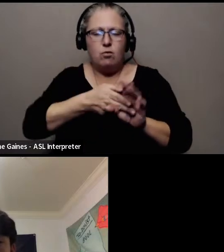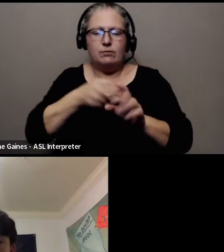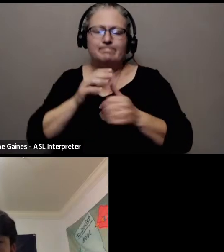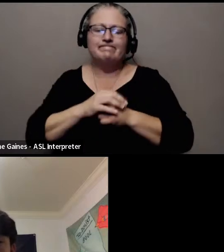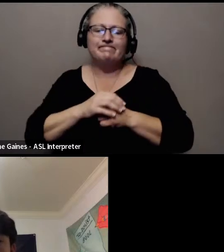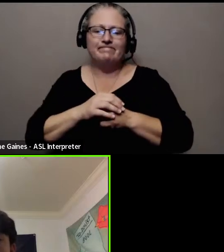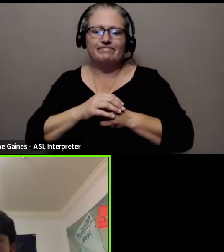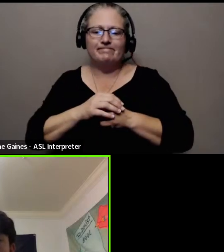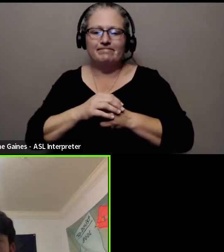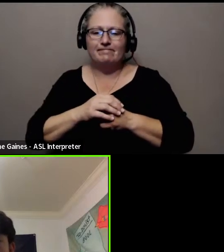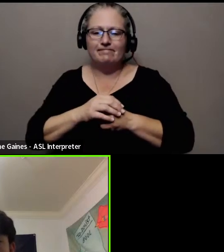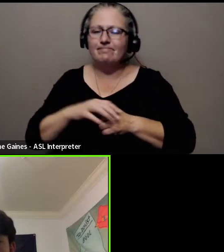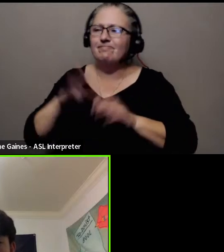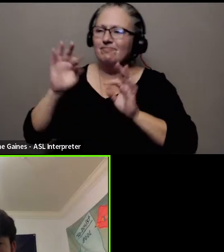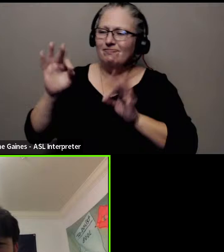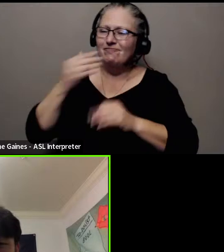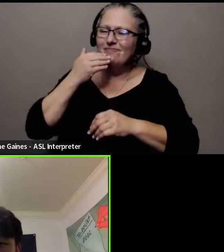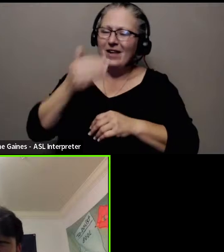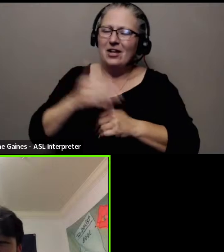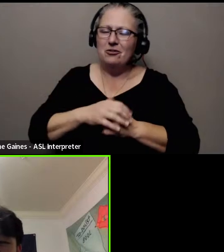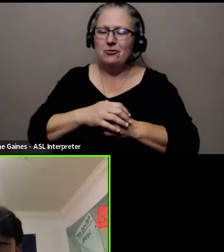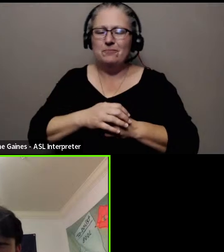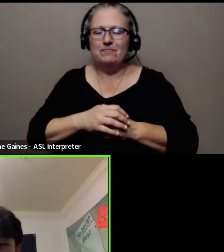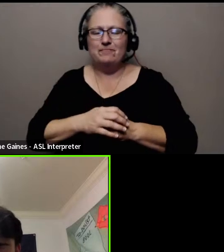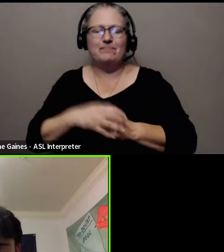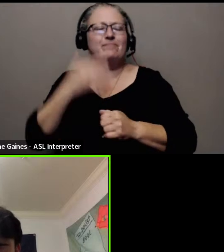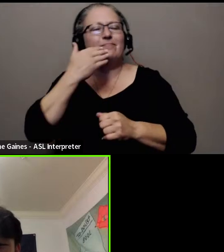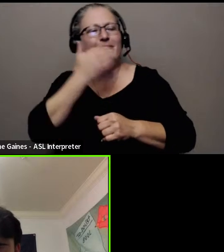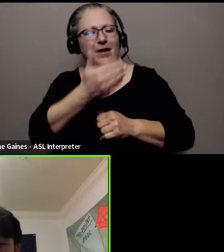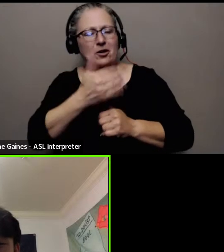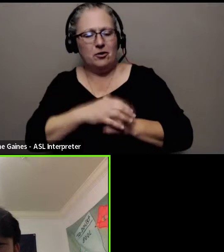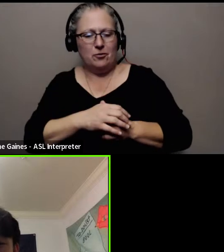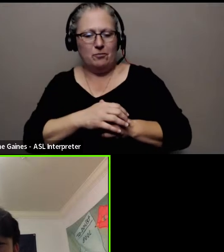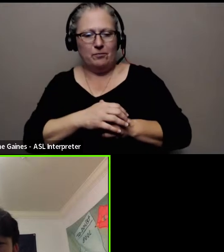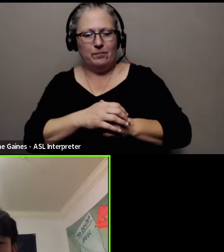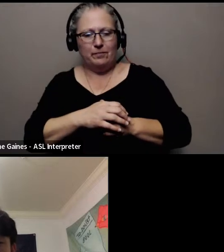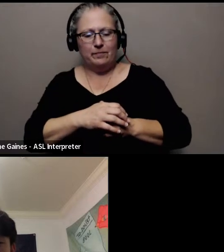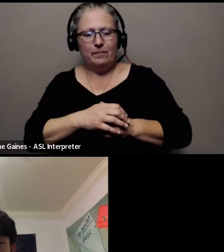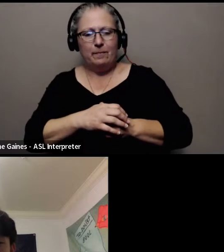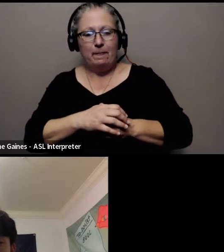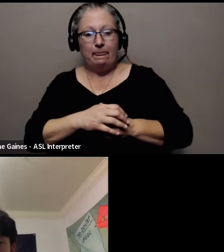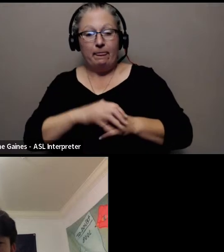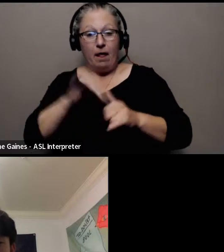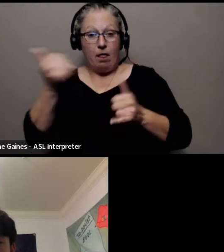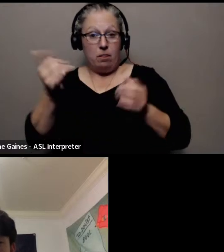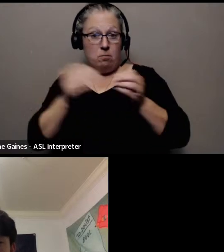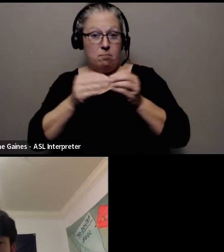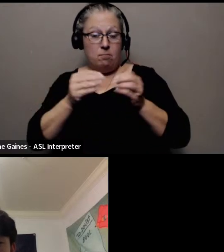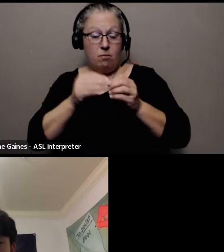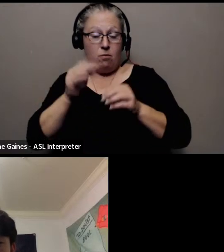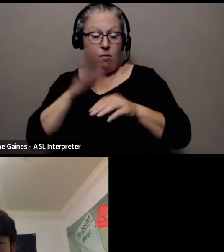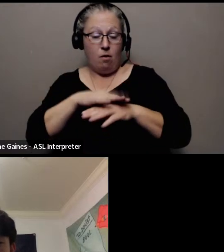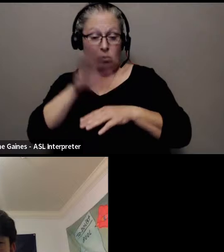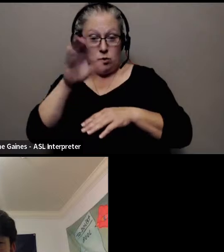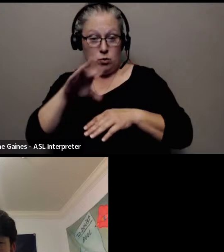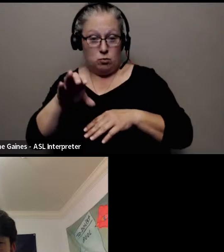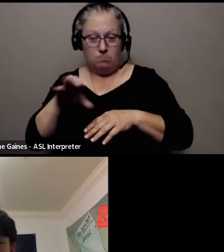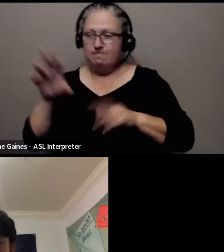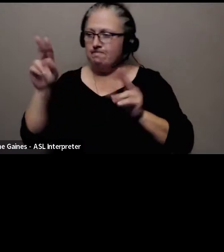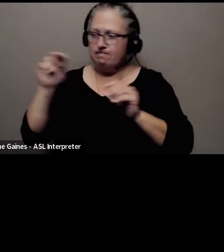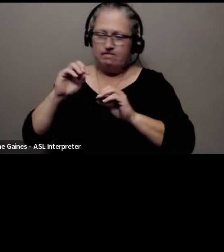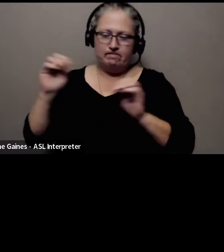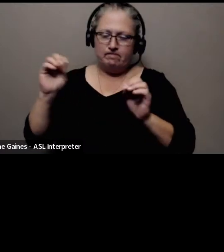participate. Got it. Thank you. Thank you. Are there any other folks on Zoom? There are